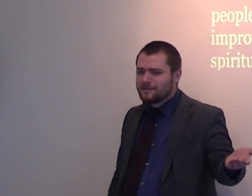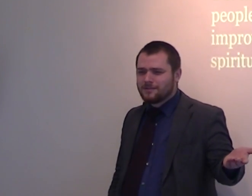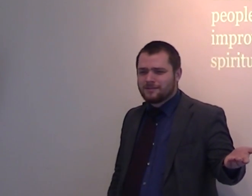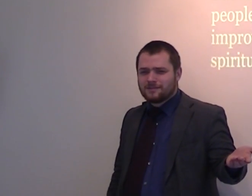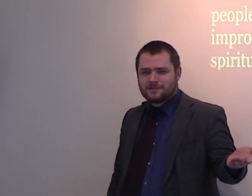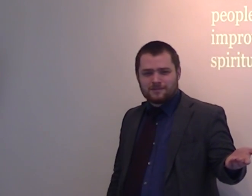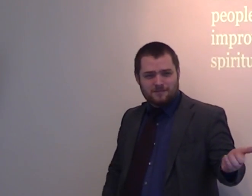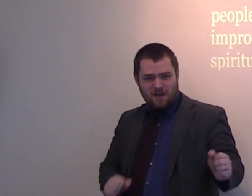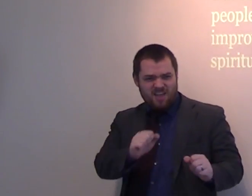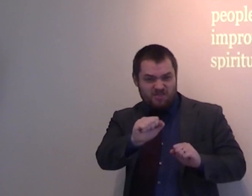People's lives have improved,